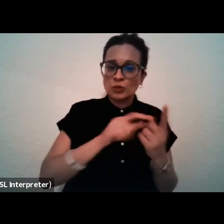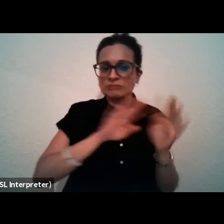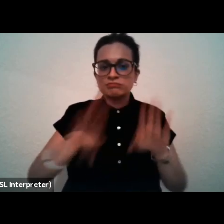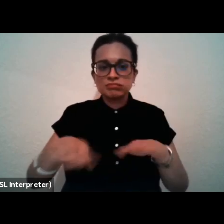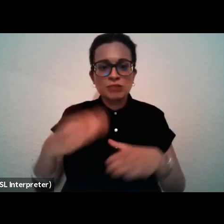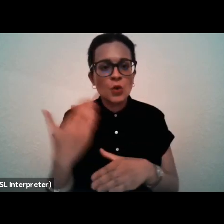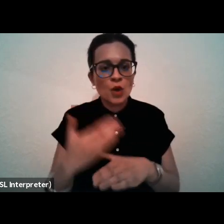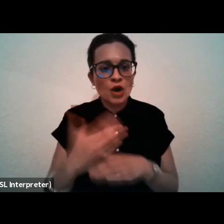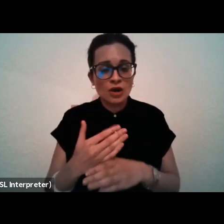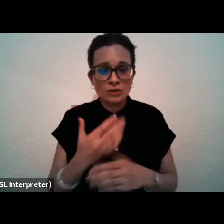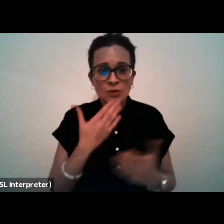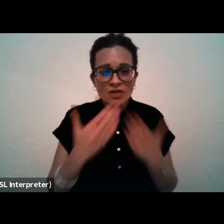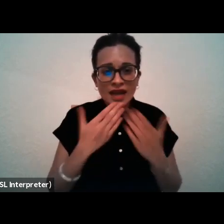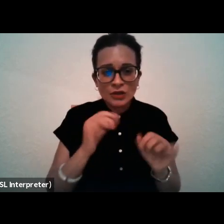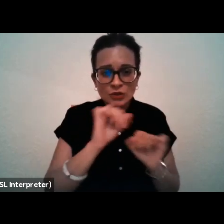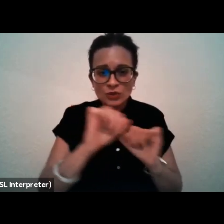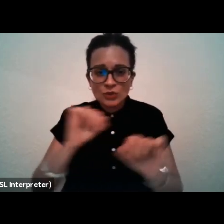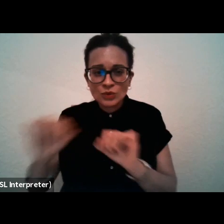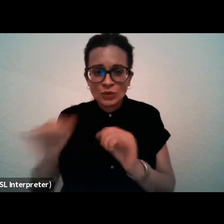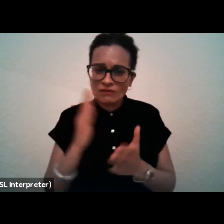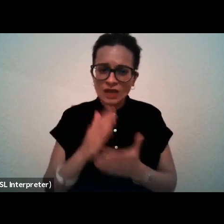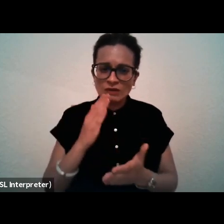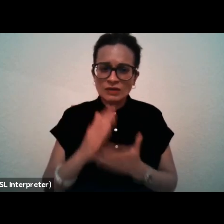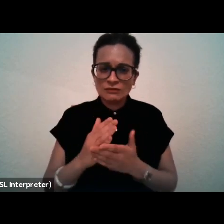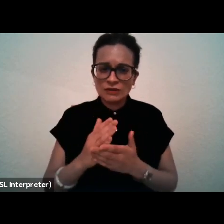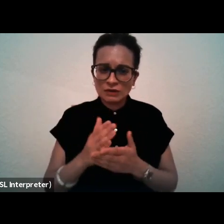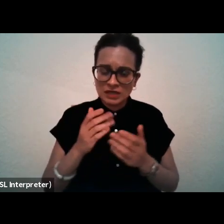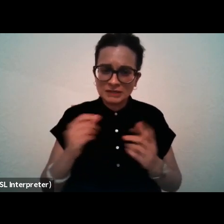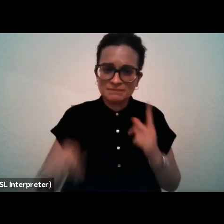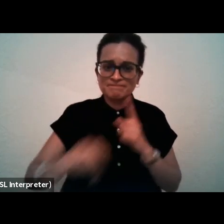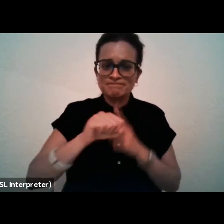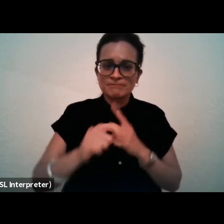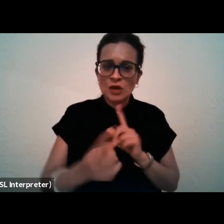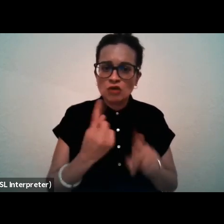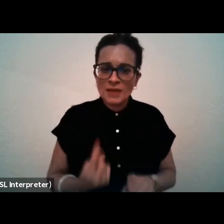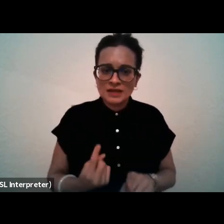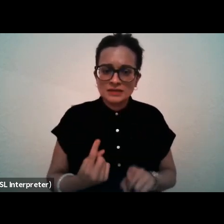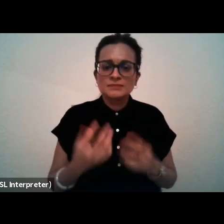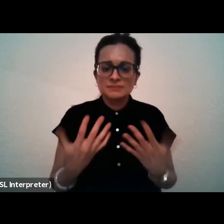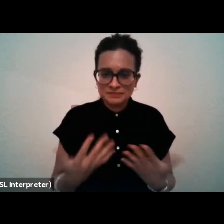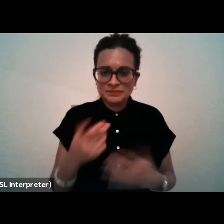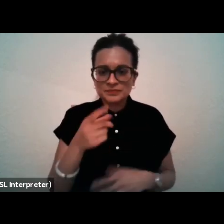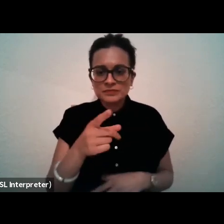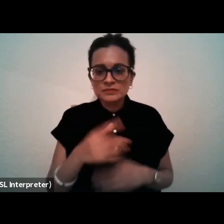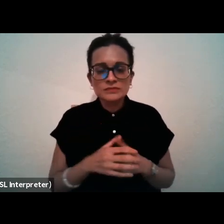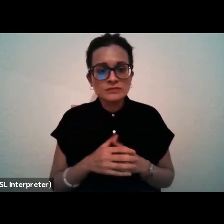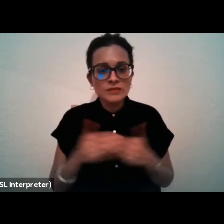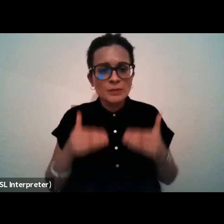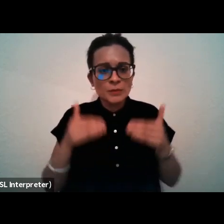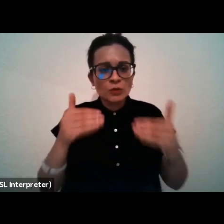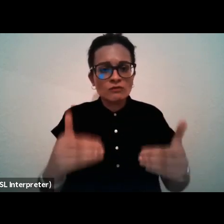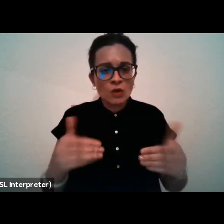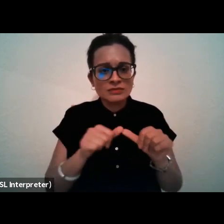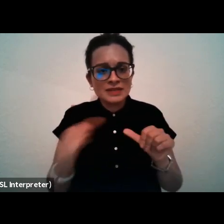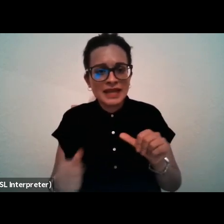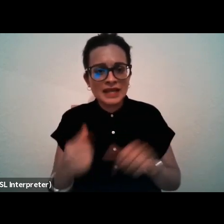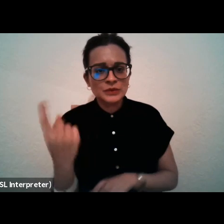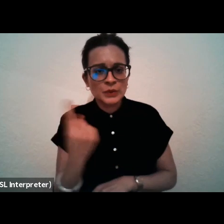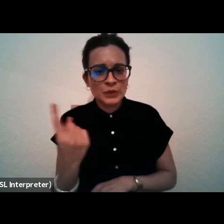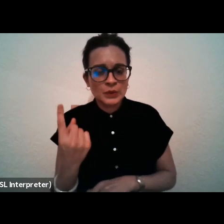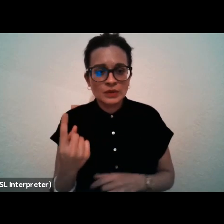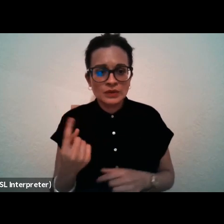all those very sharp, powerful comments. So moving on, along with